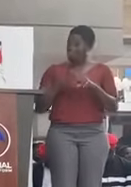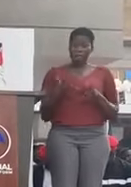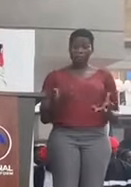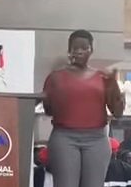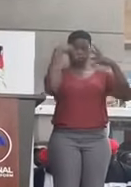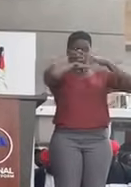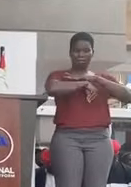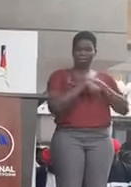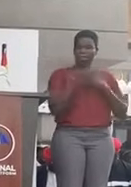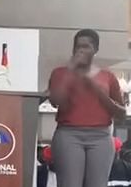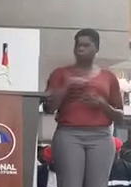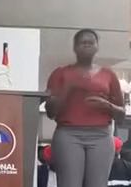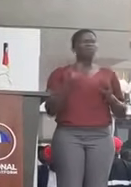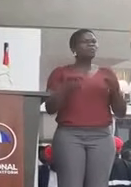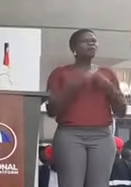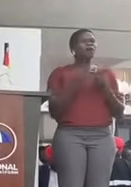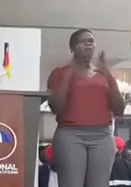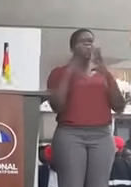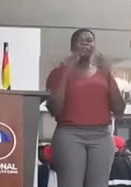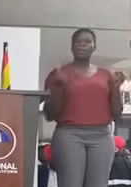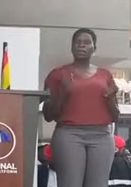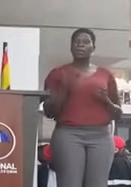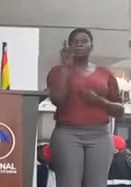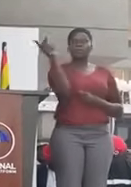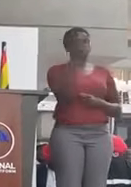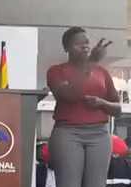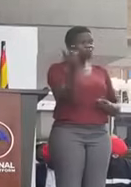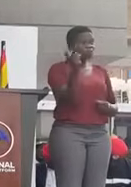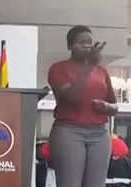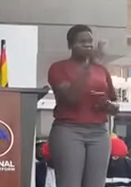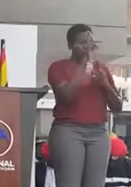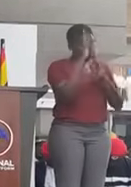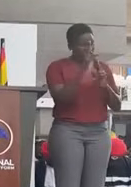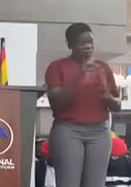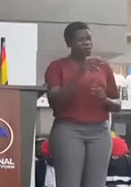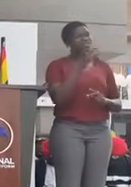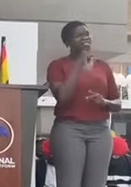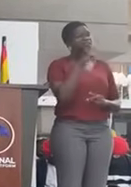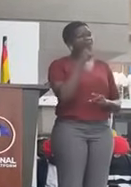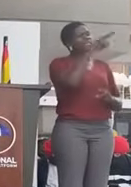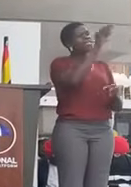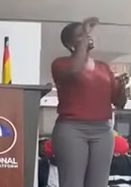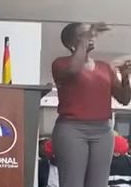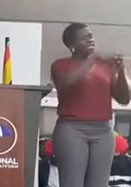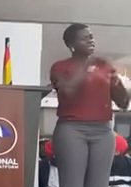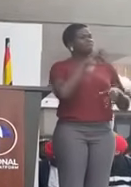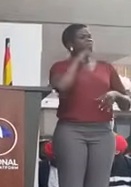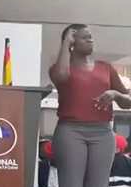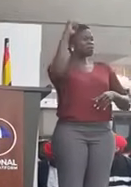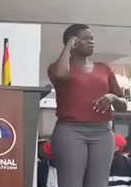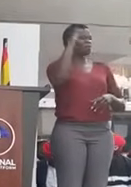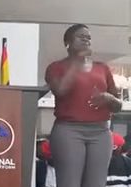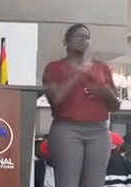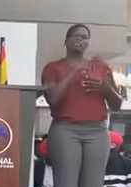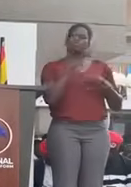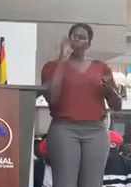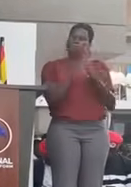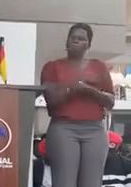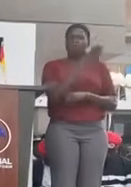you cannot recover. Those two honorable gentlemen are people power spirited, Mr.